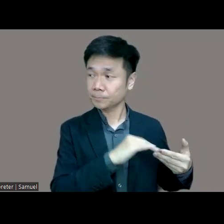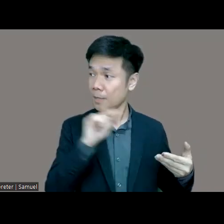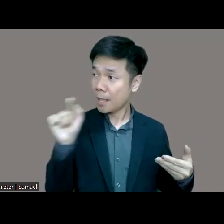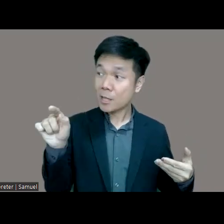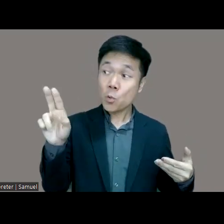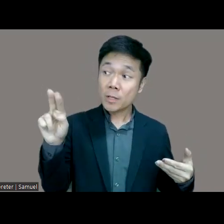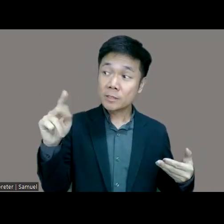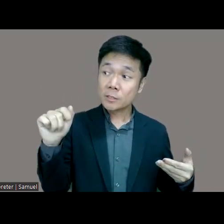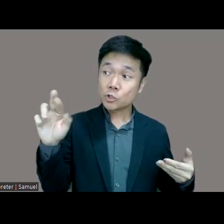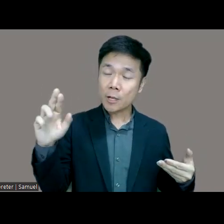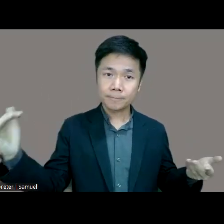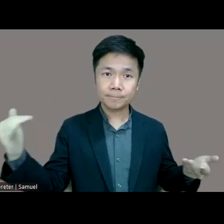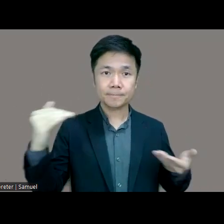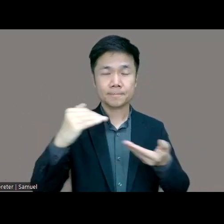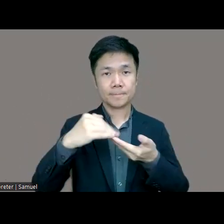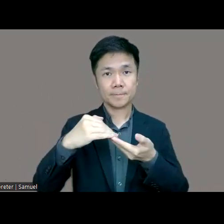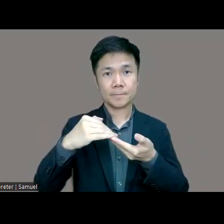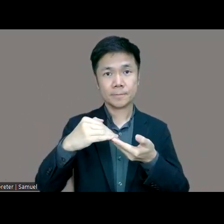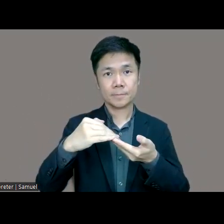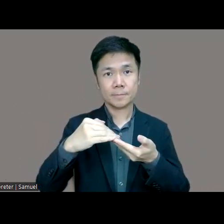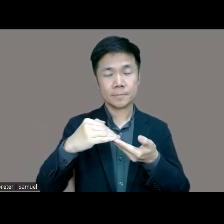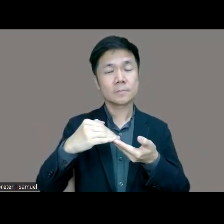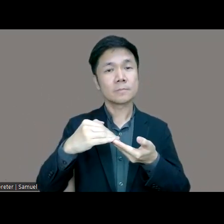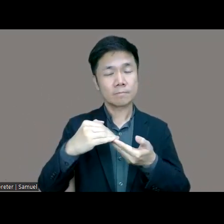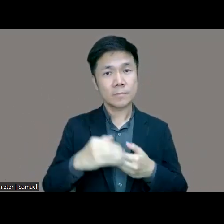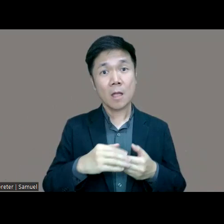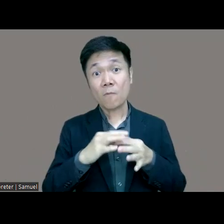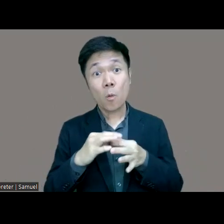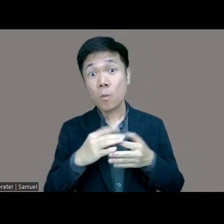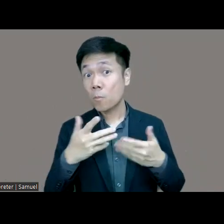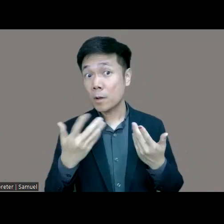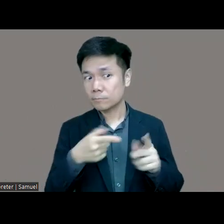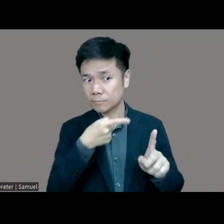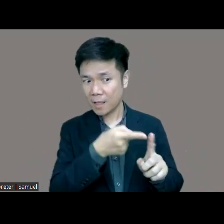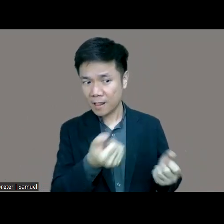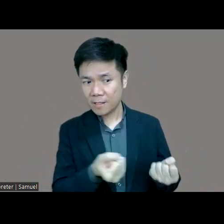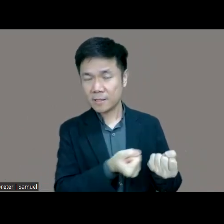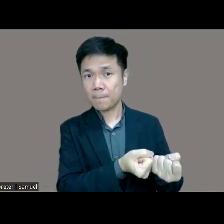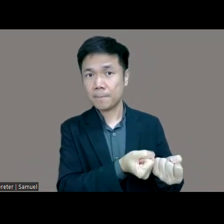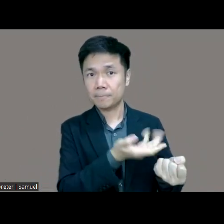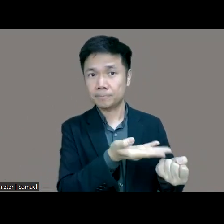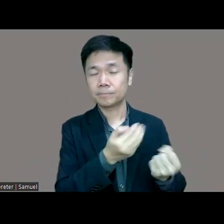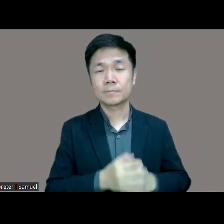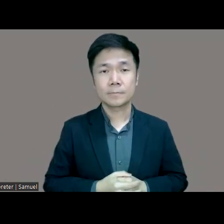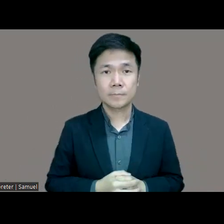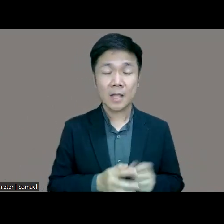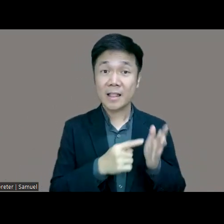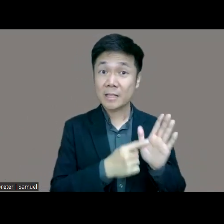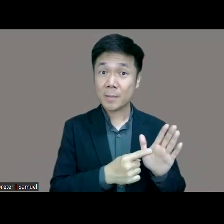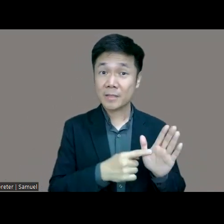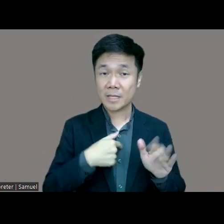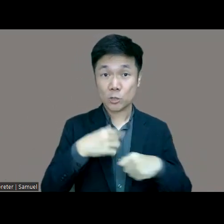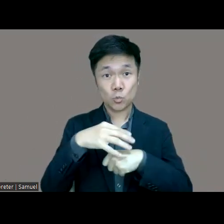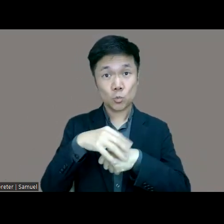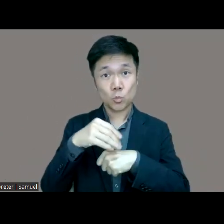some legitimate demand on the table with host government. I will take, for example, here in Sweden, we